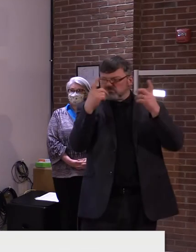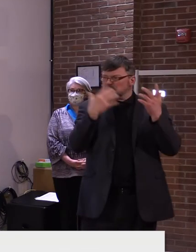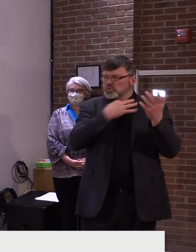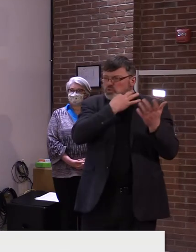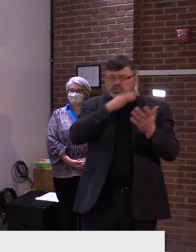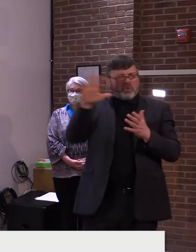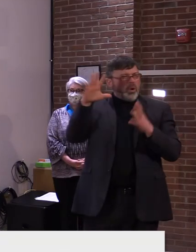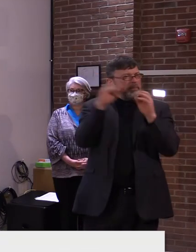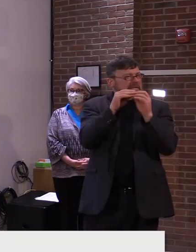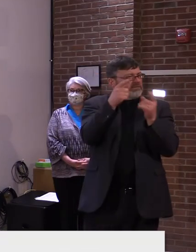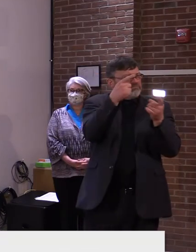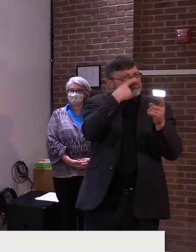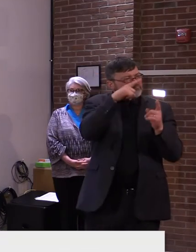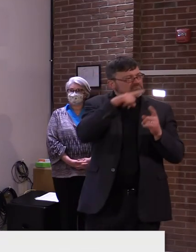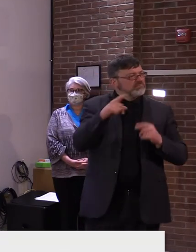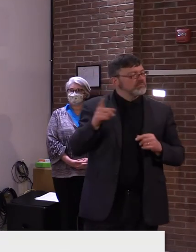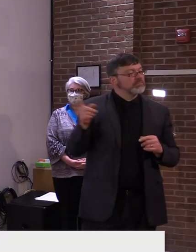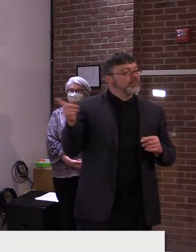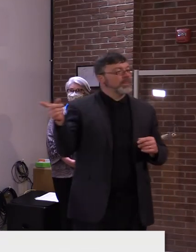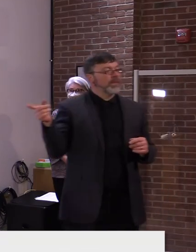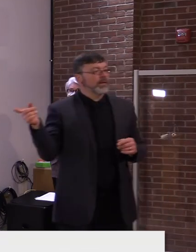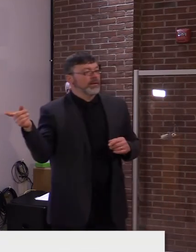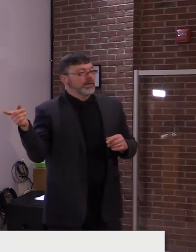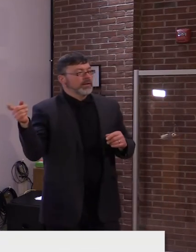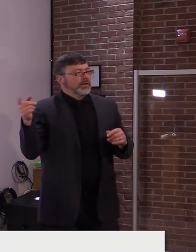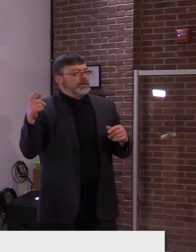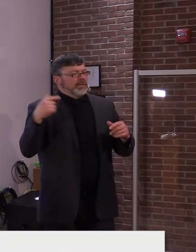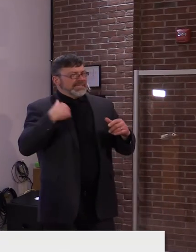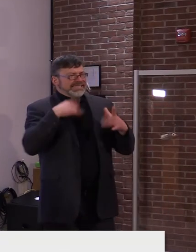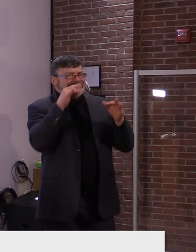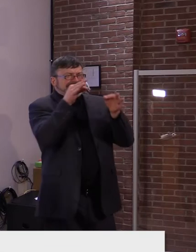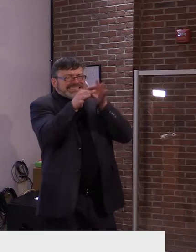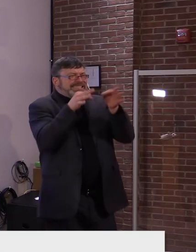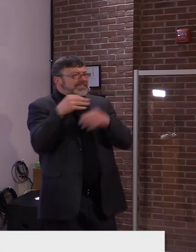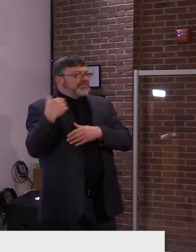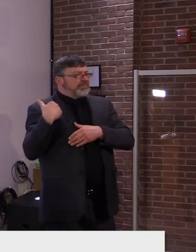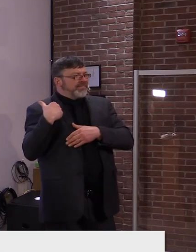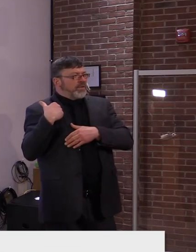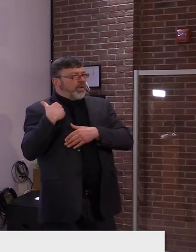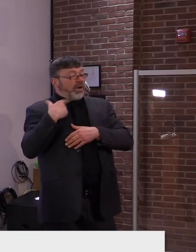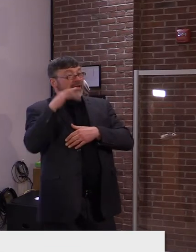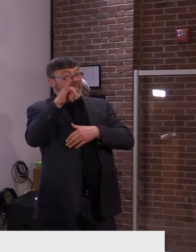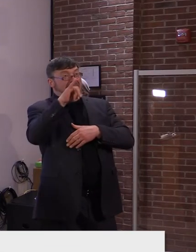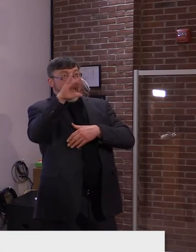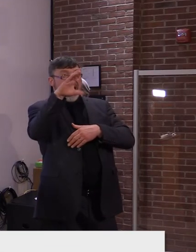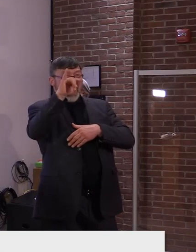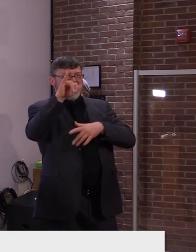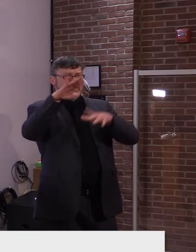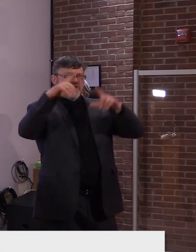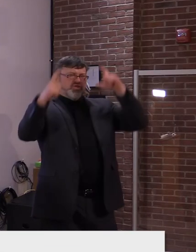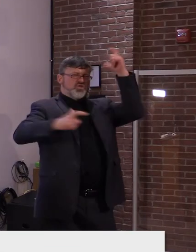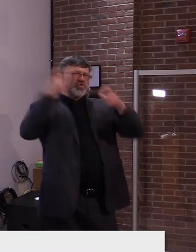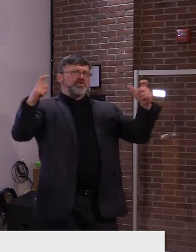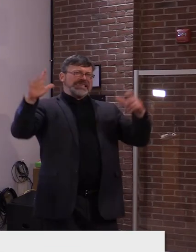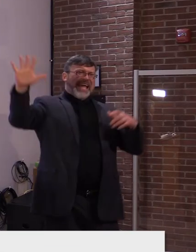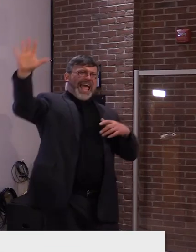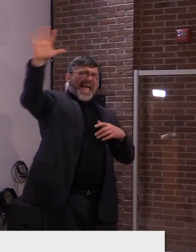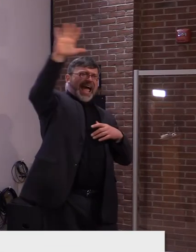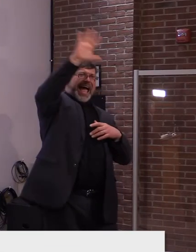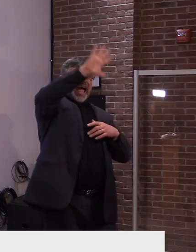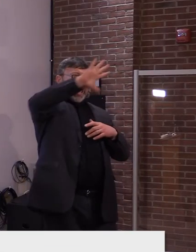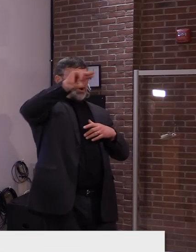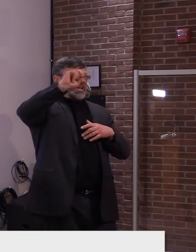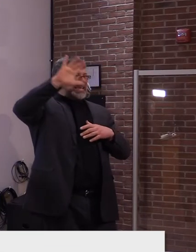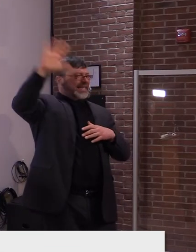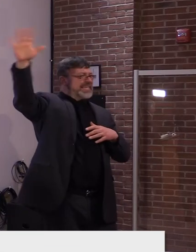county, and it's a long county, north to south, and I think, and it's a rural county.